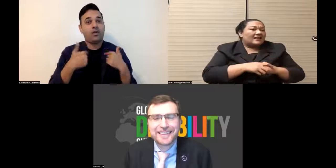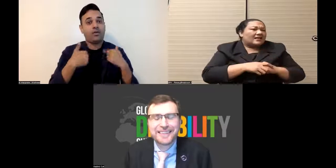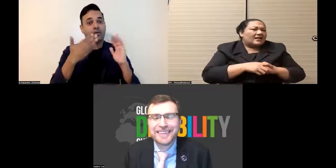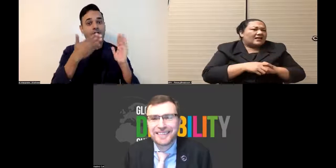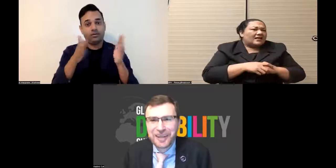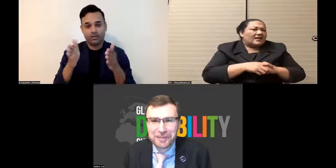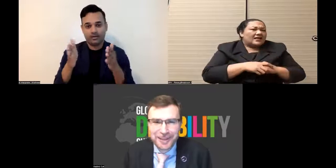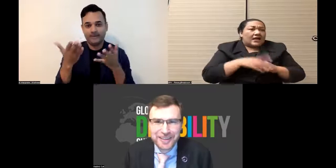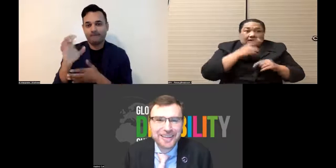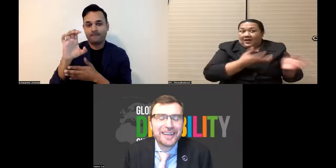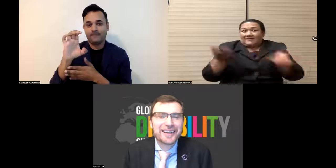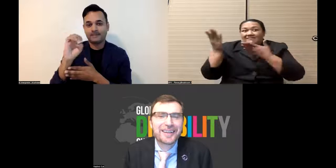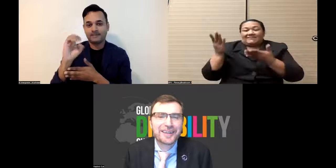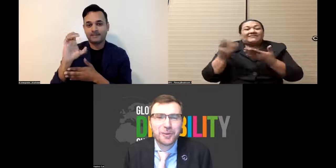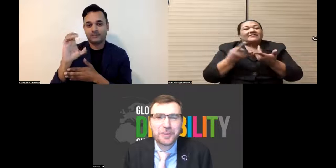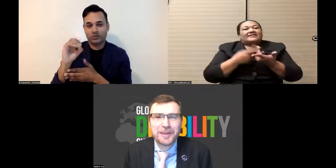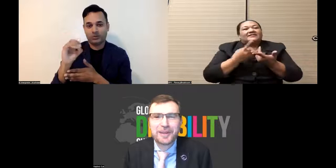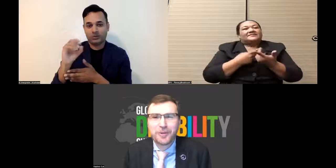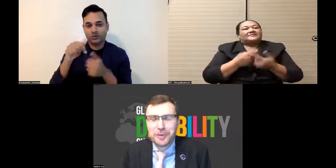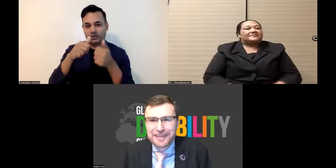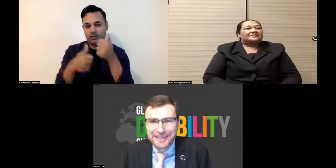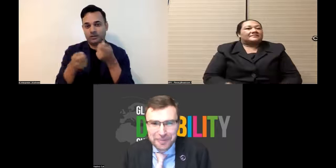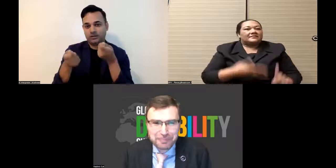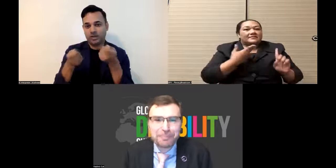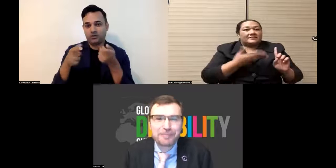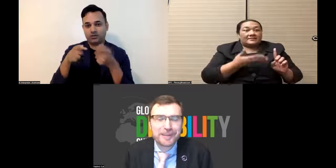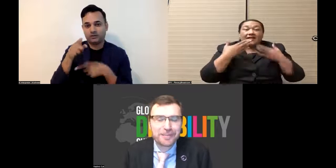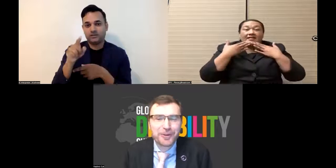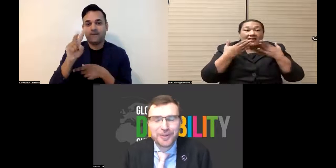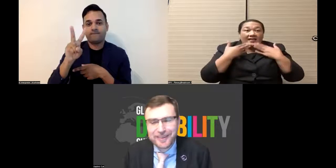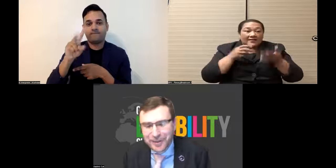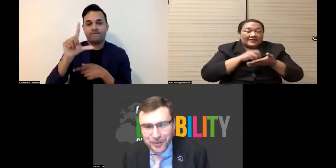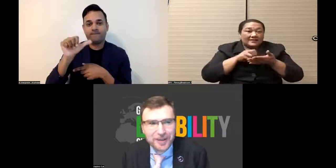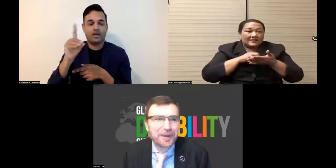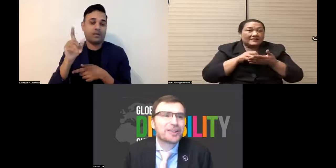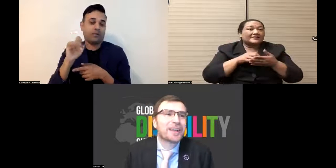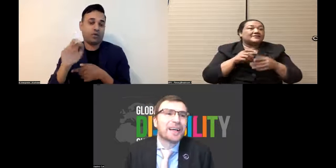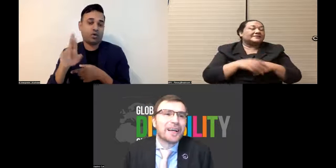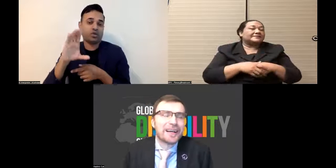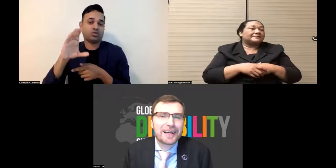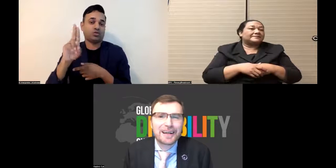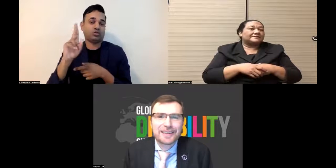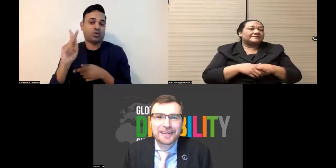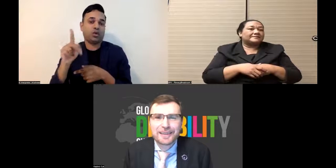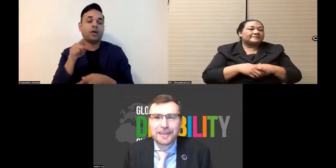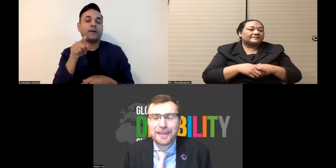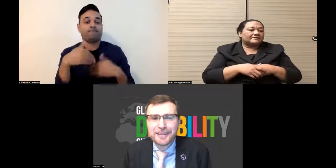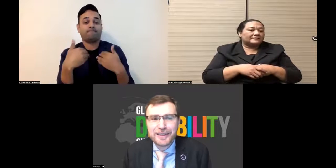Seta. It is a great pleasure to be presented by you. Thank you very much.